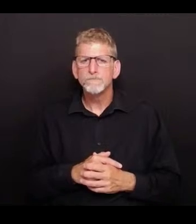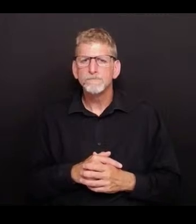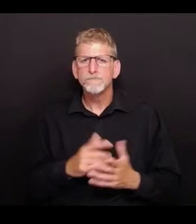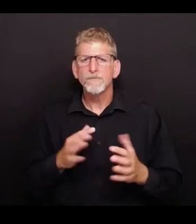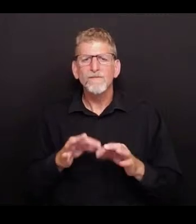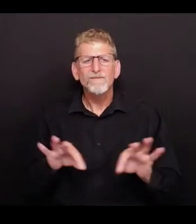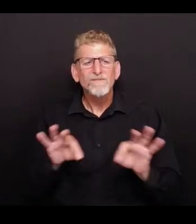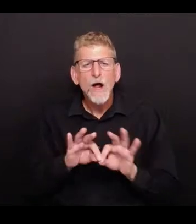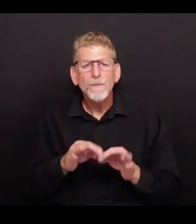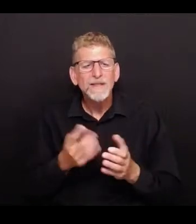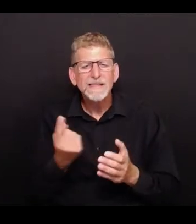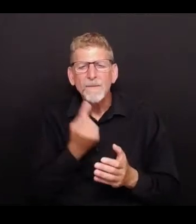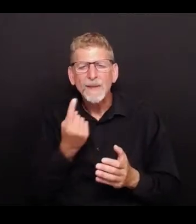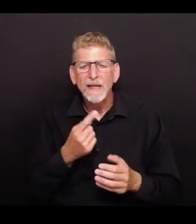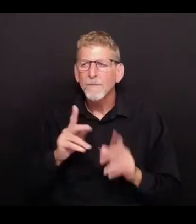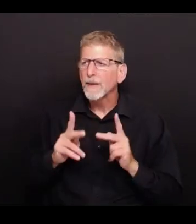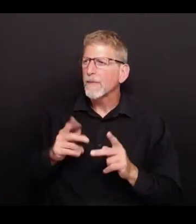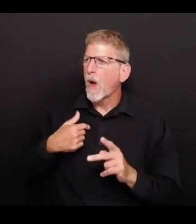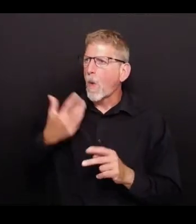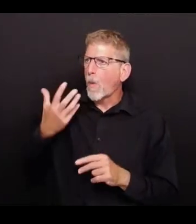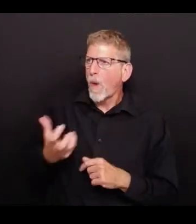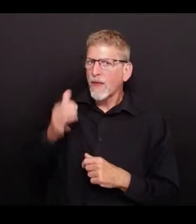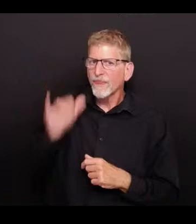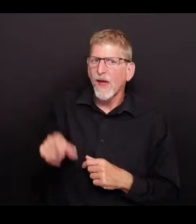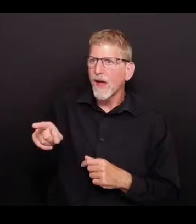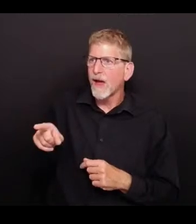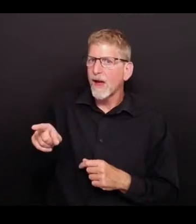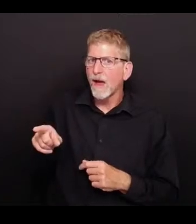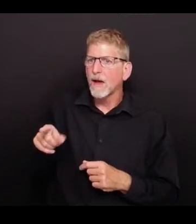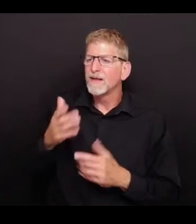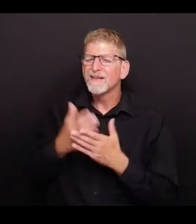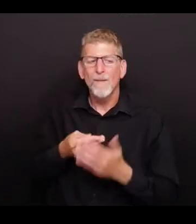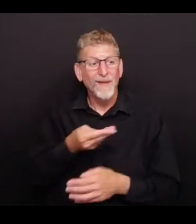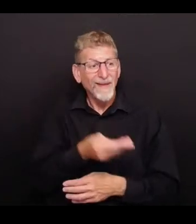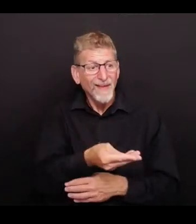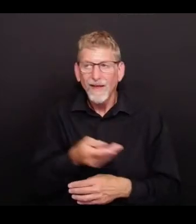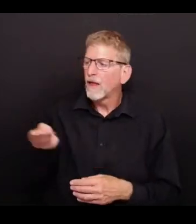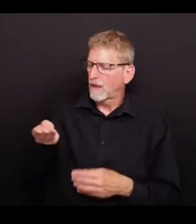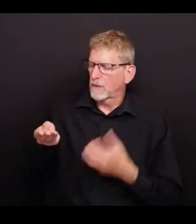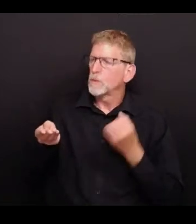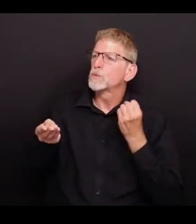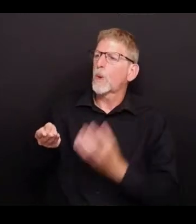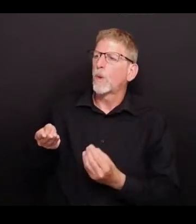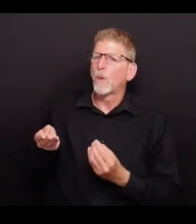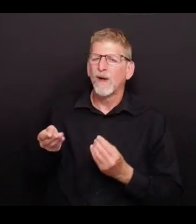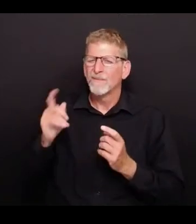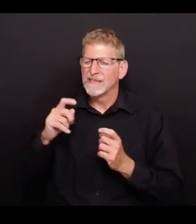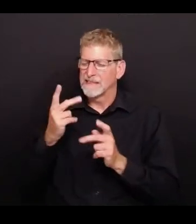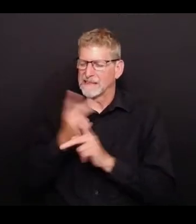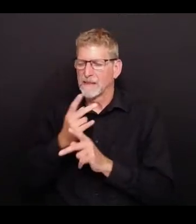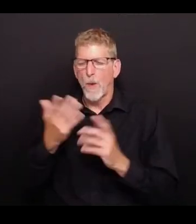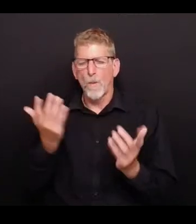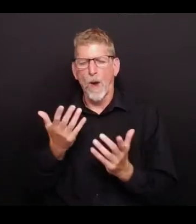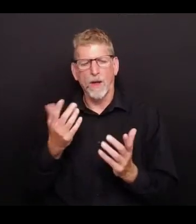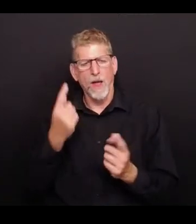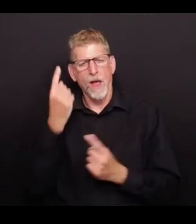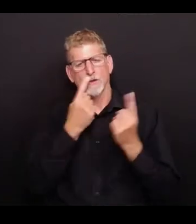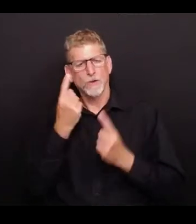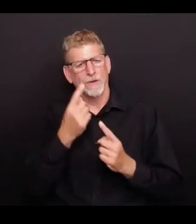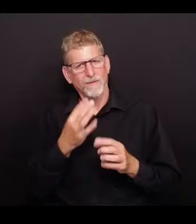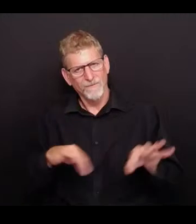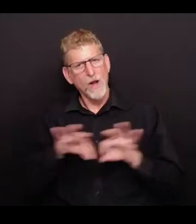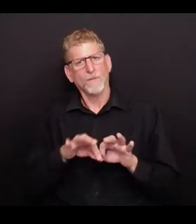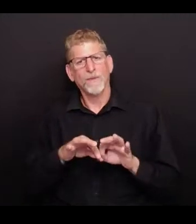enough value that it is of value to the individual, but are intended to be of small